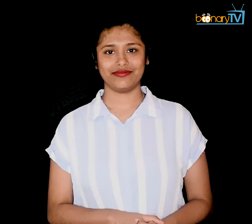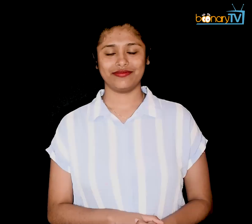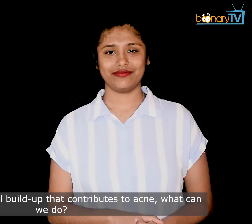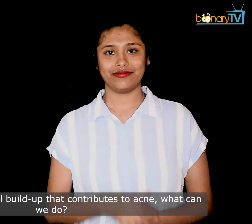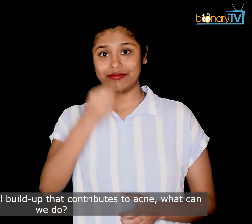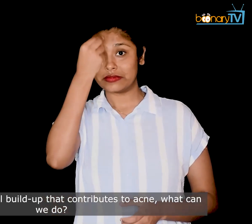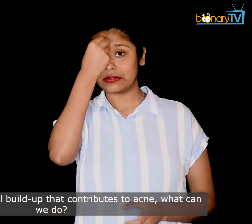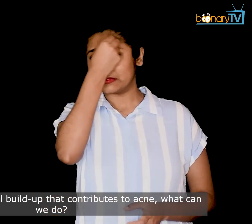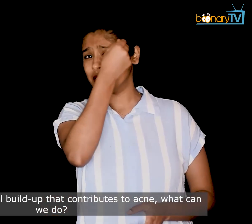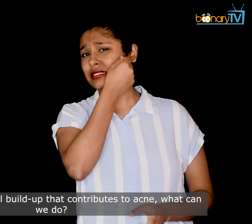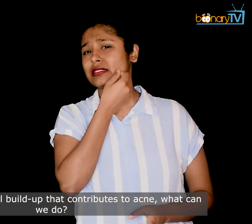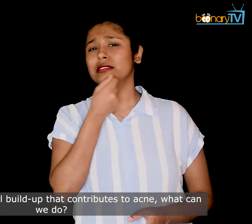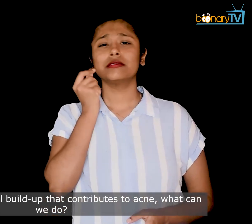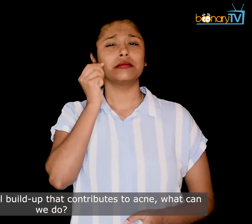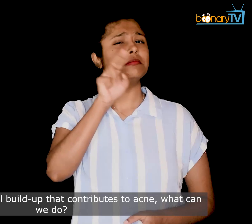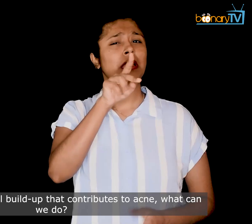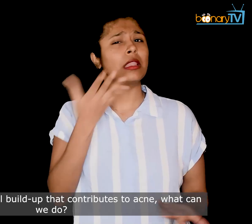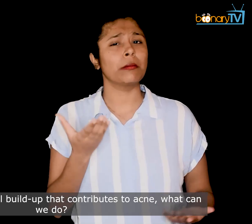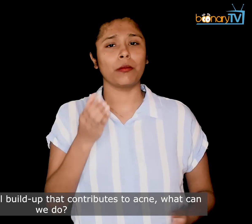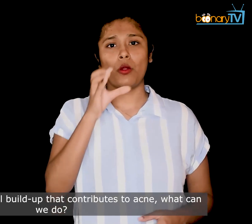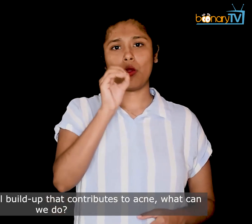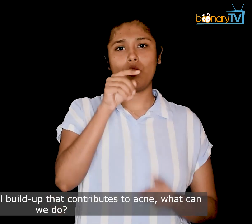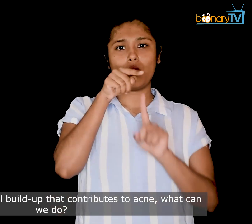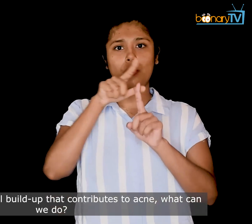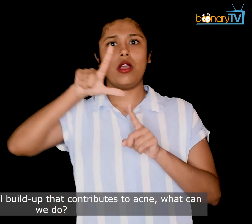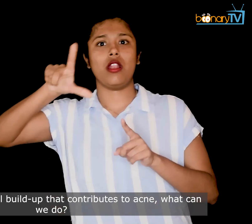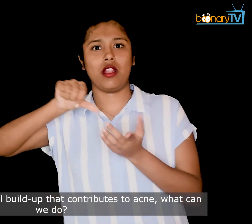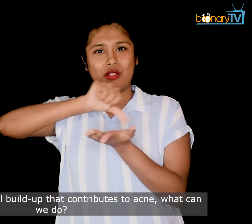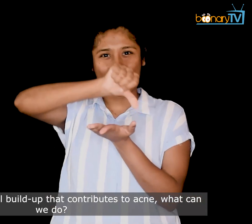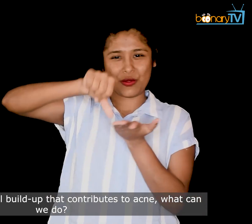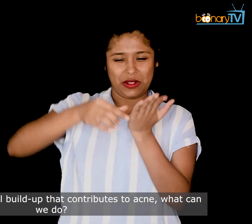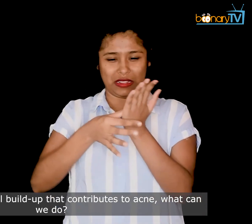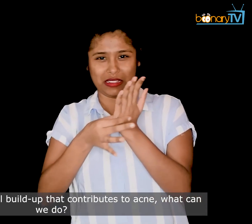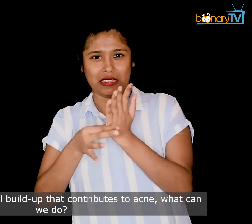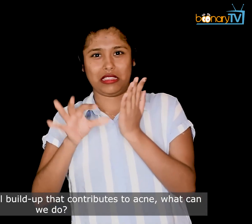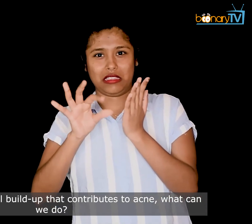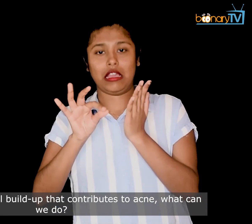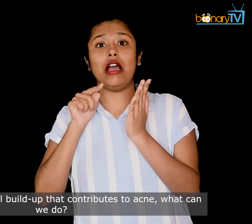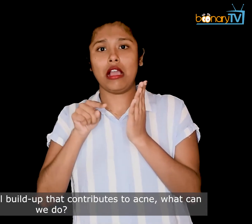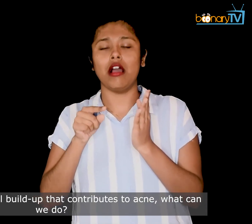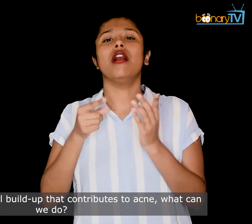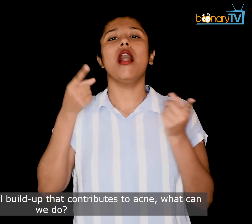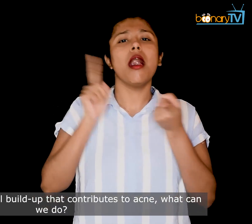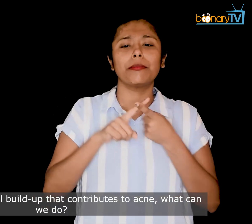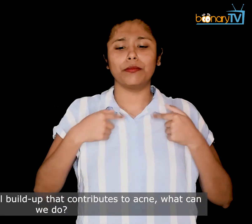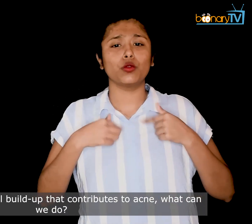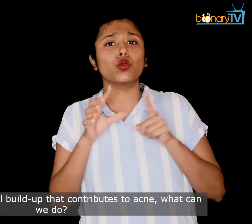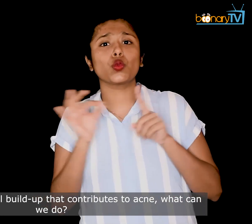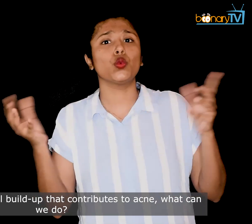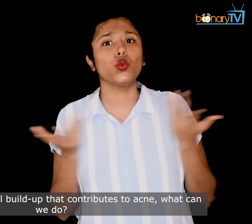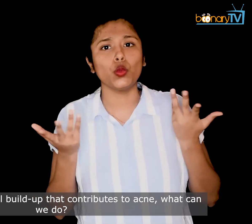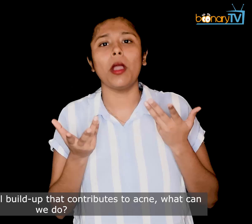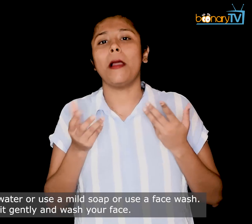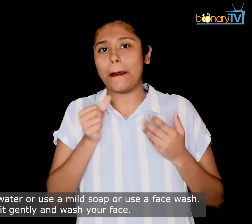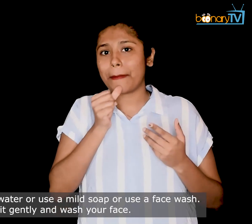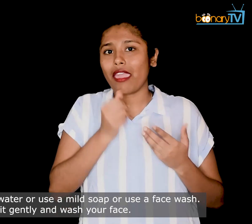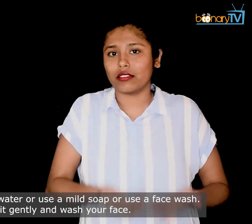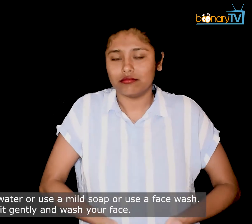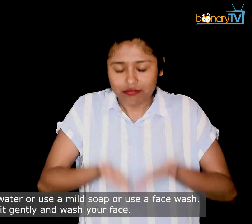To help prevent the oil buildup that contributes to acne, what can we do? Wash your face